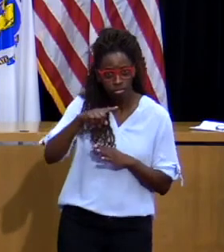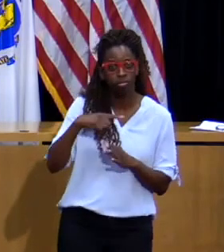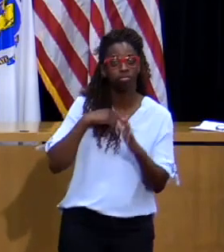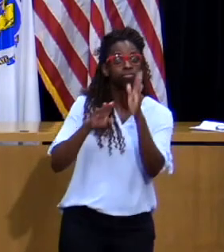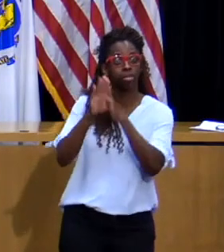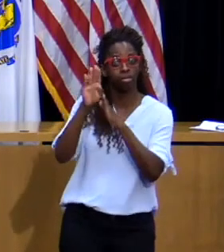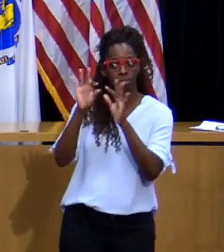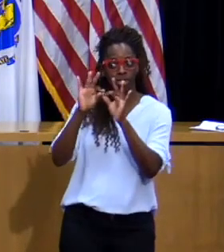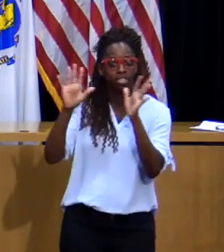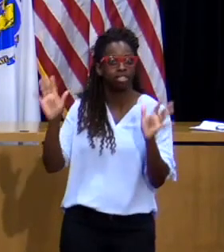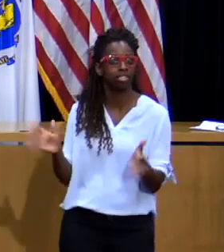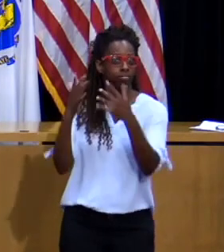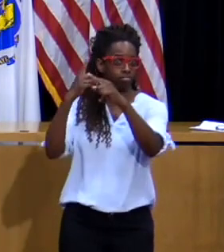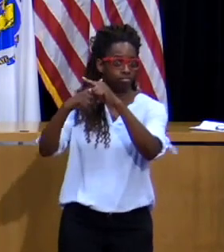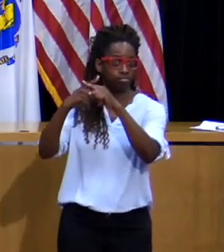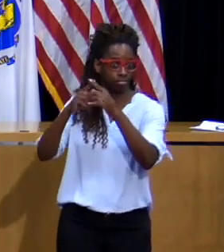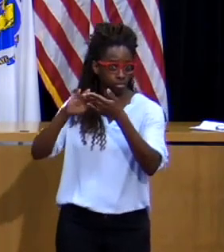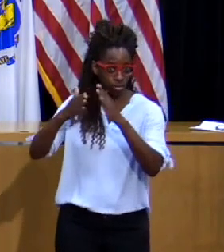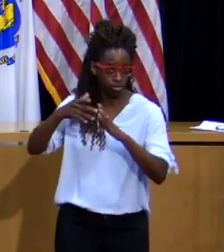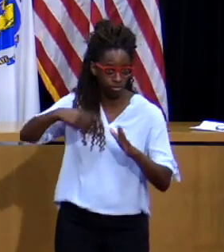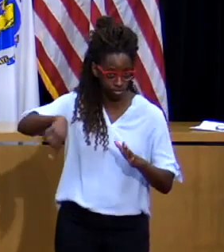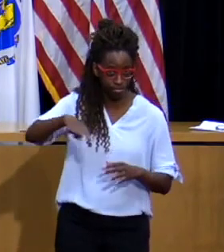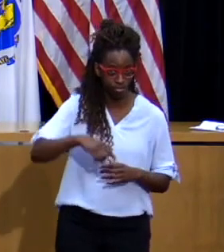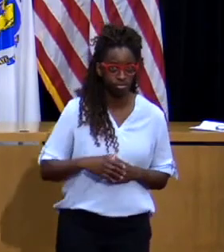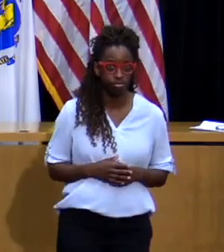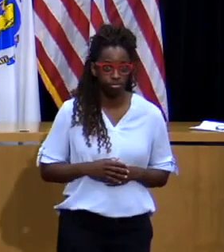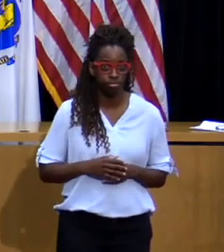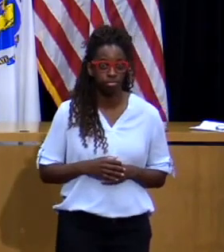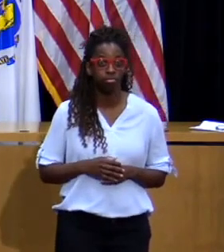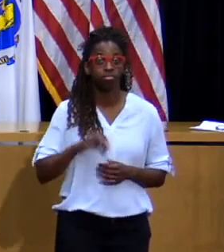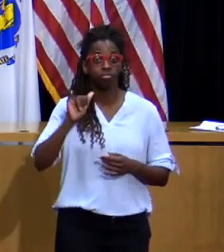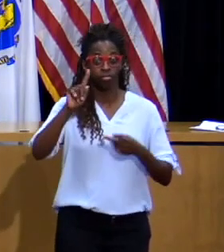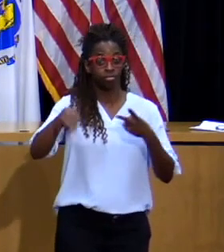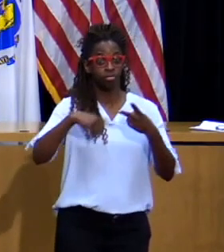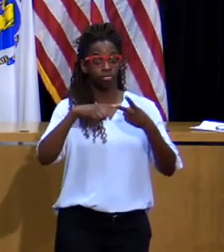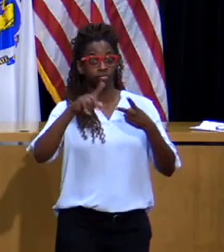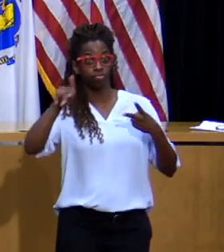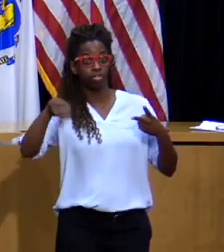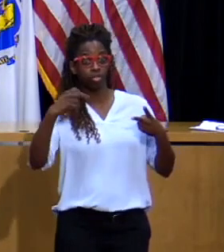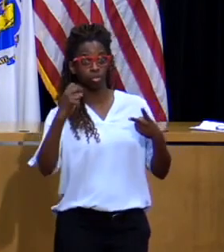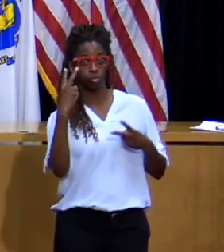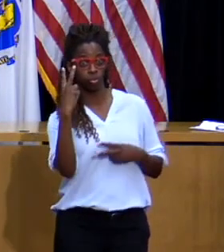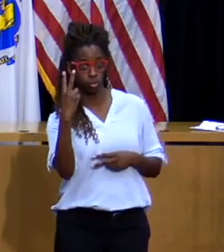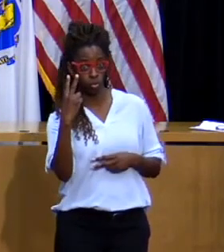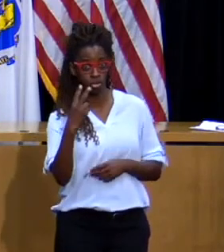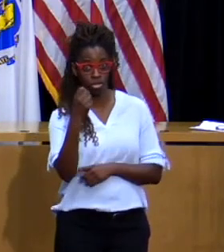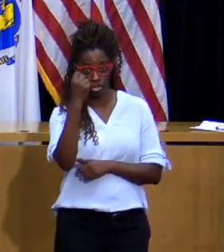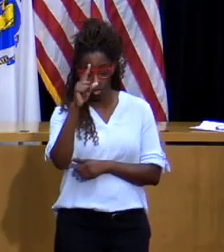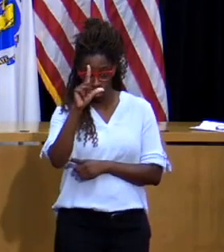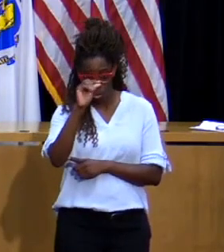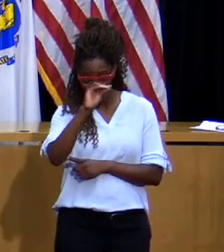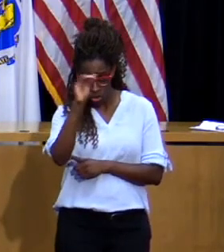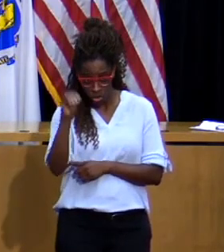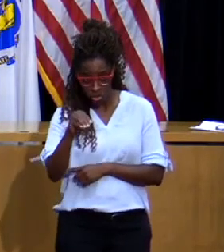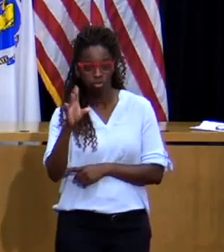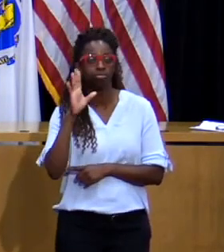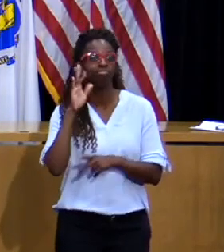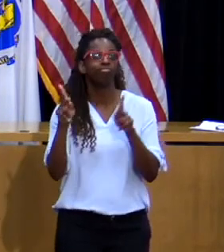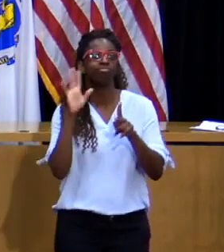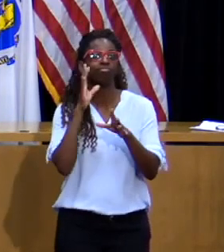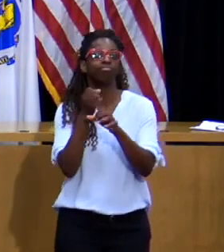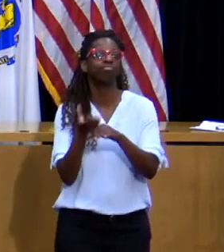phase 2 of the distribution, a 20% increase in vaccine will be allocated to communities that